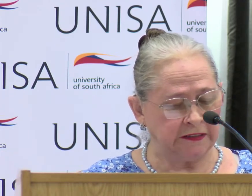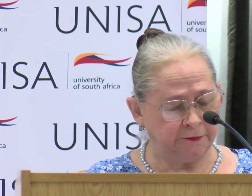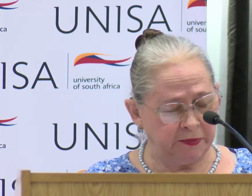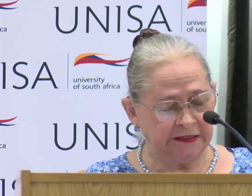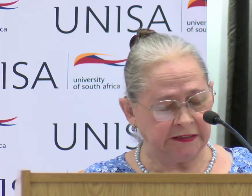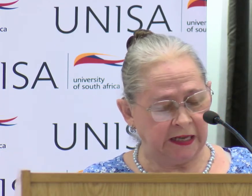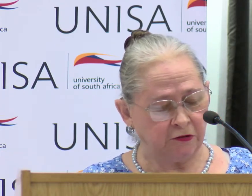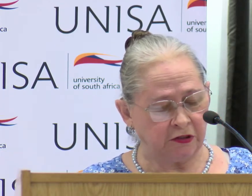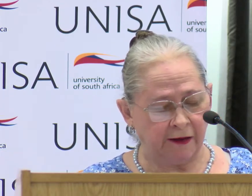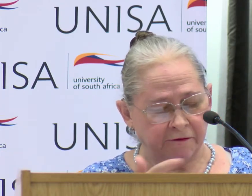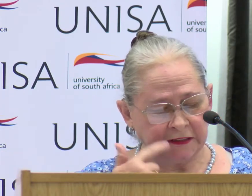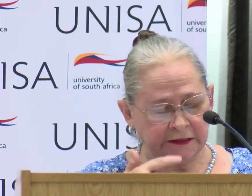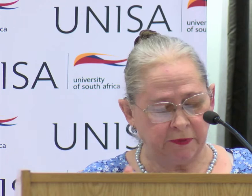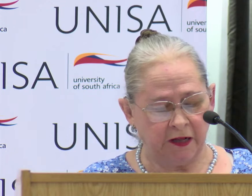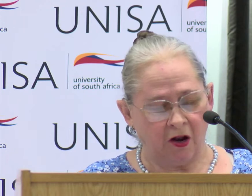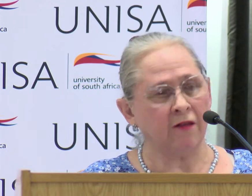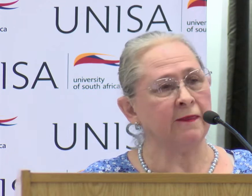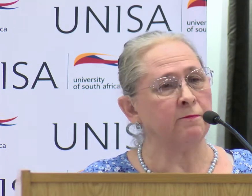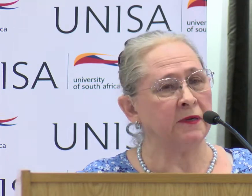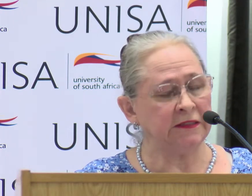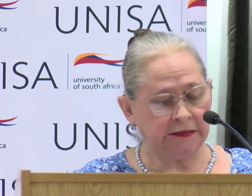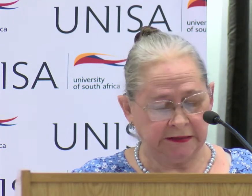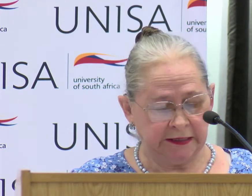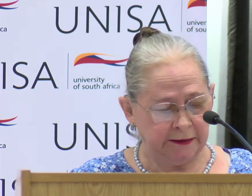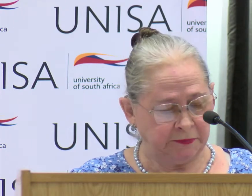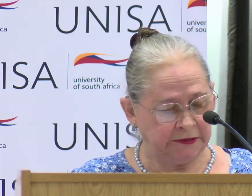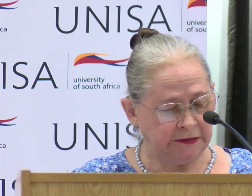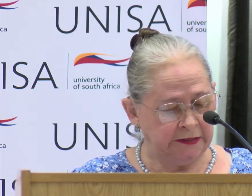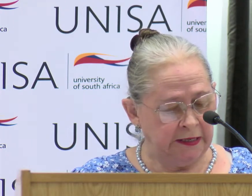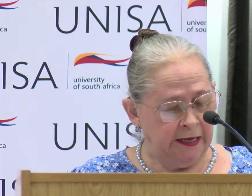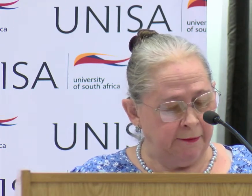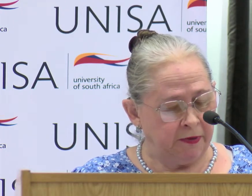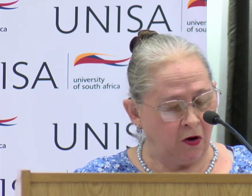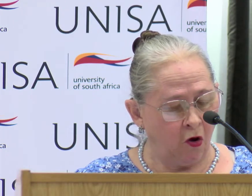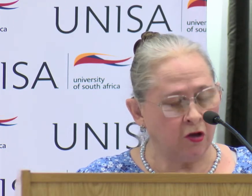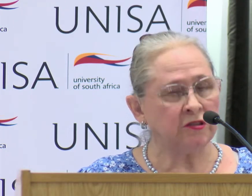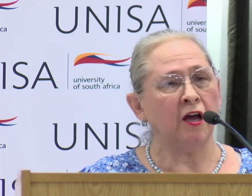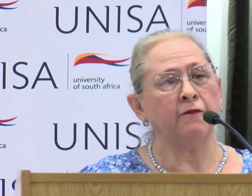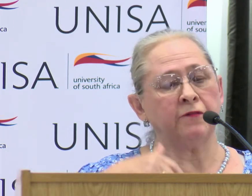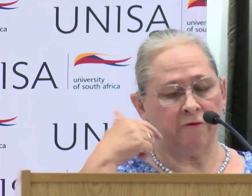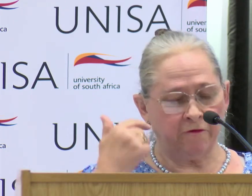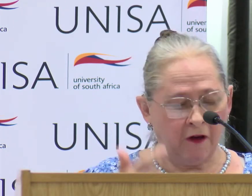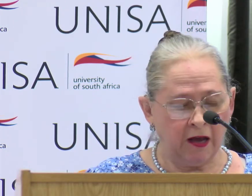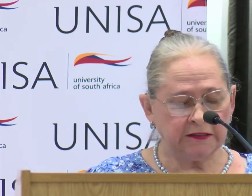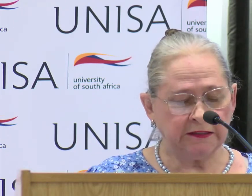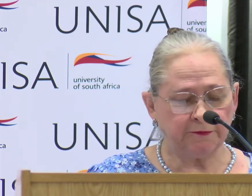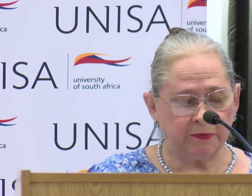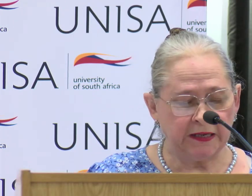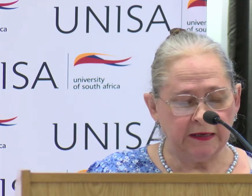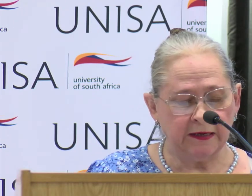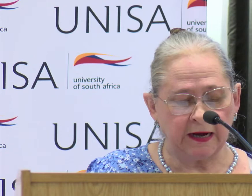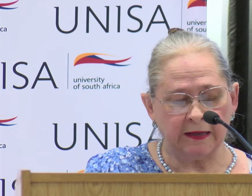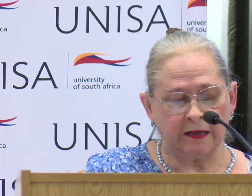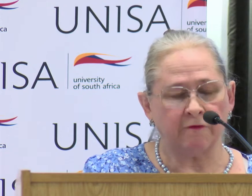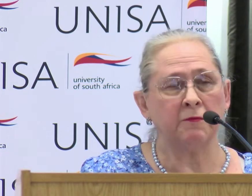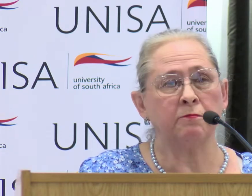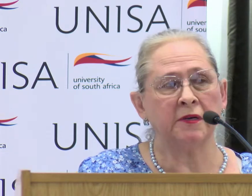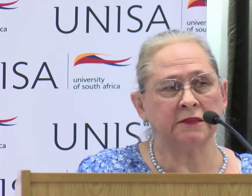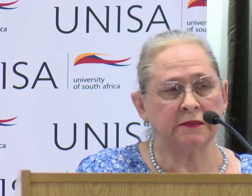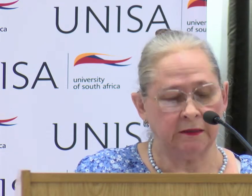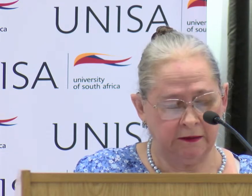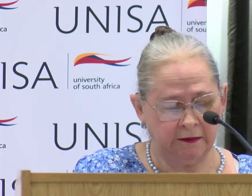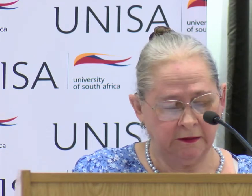all the speech sounds are visible on the person's lips, because of the fast speaking rate